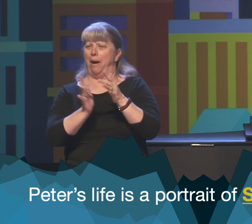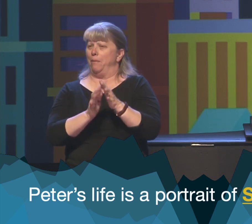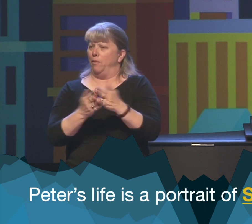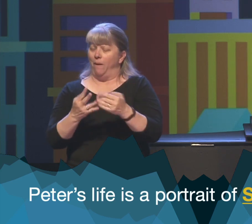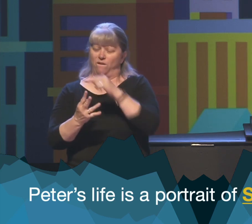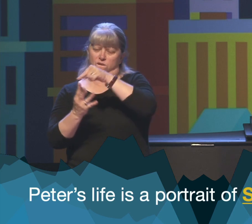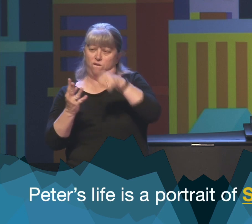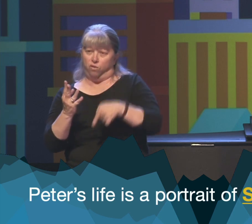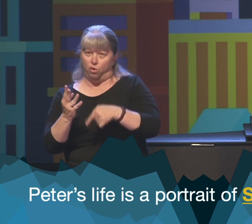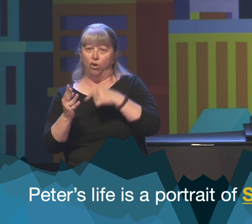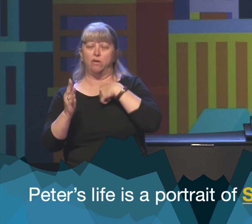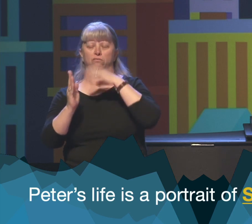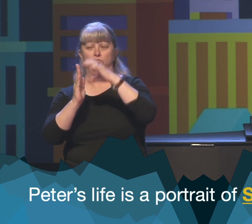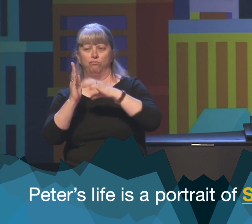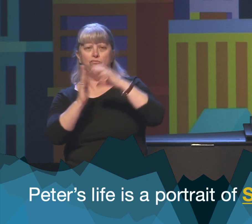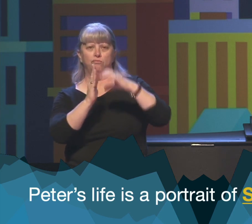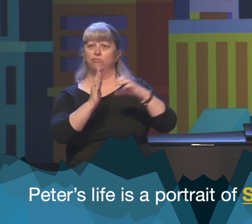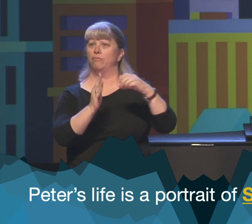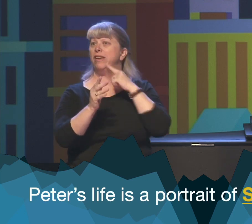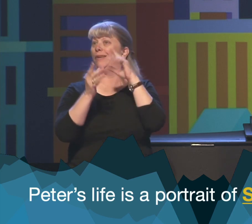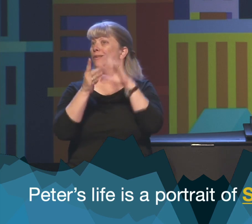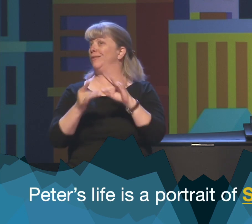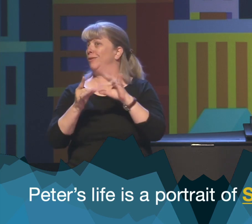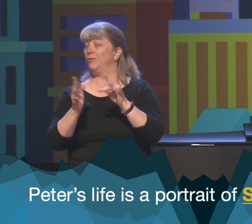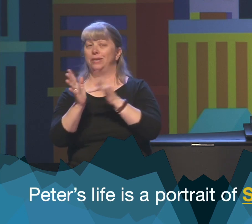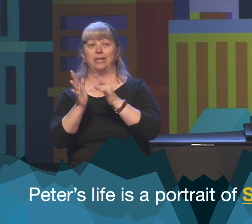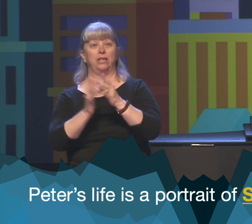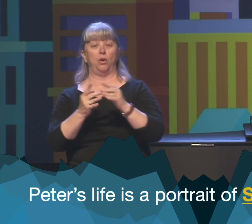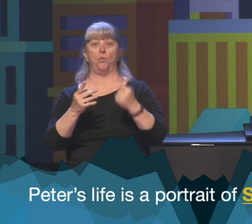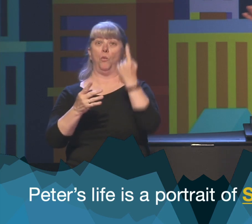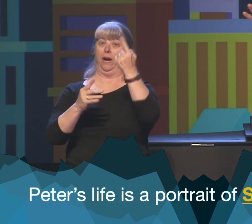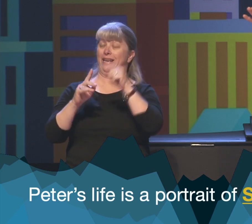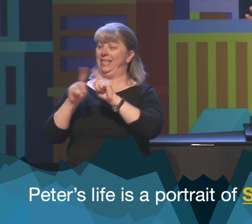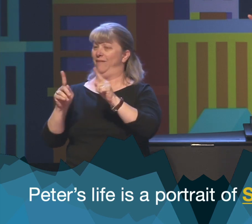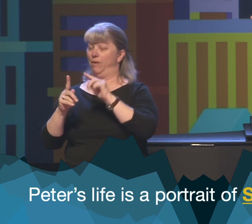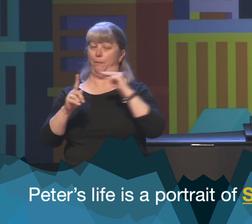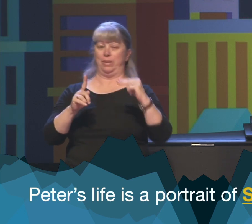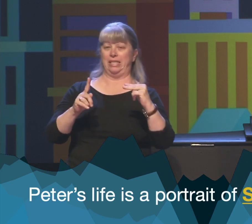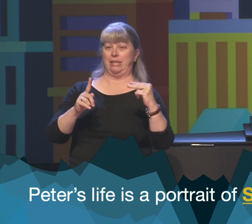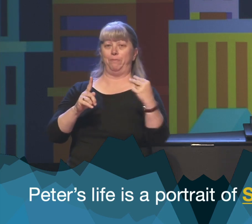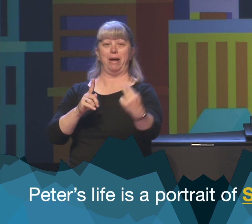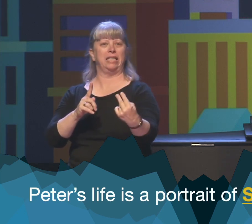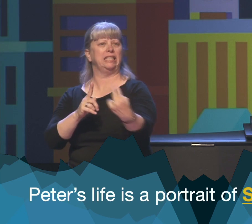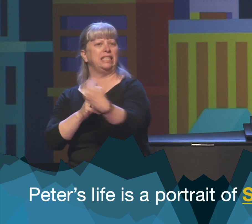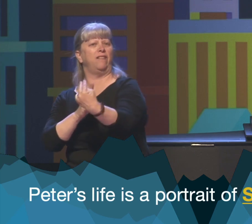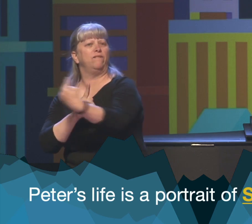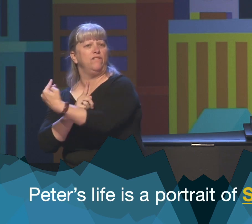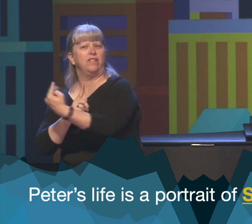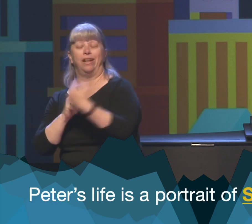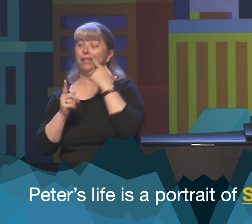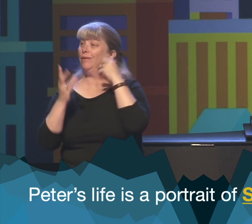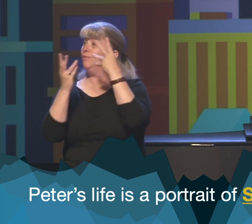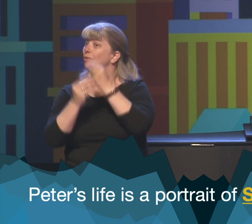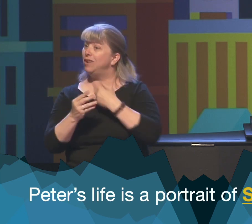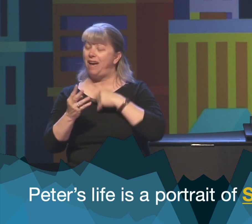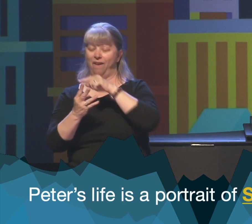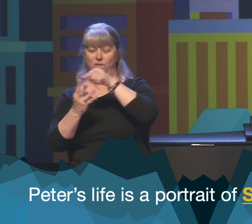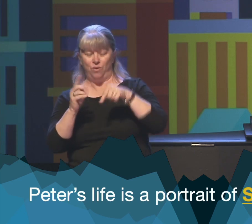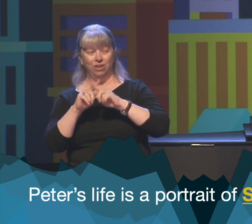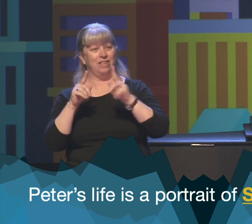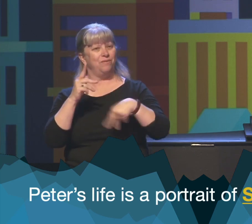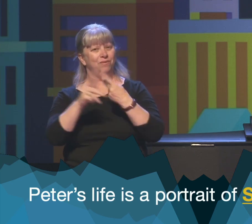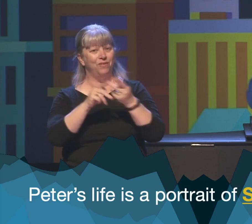four Gospels that give us kind of the story of Jesus and the one Gospel from different perspectives, right? And I think it's beautiful that we have four versions